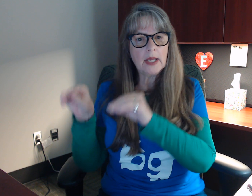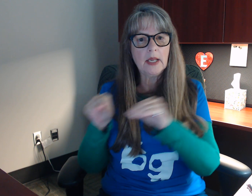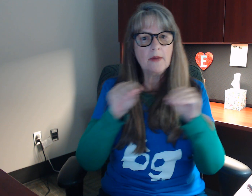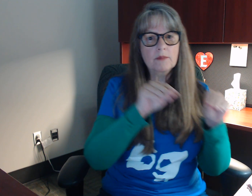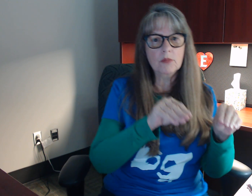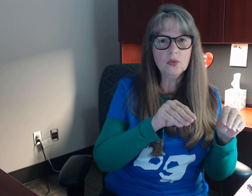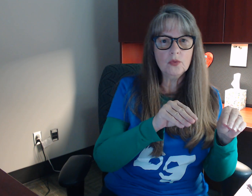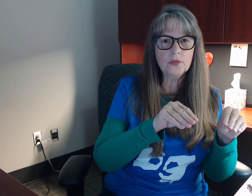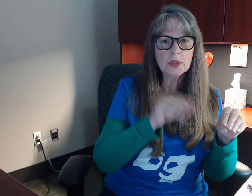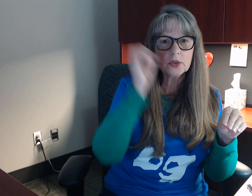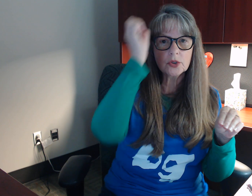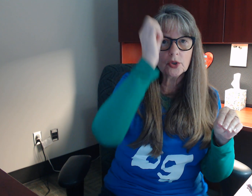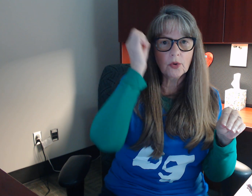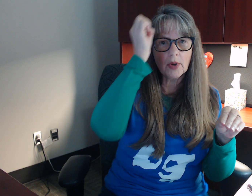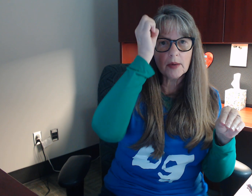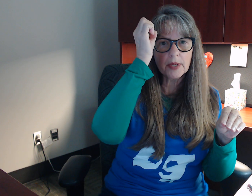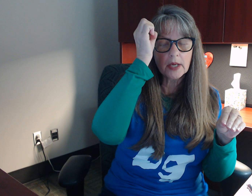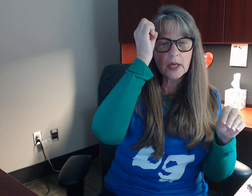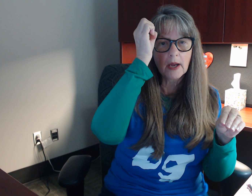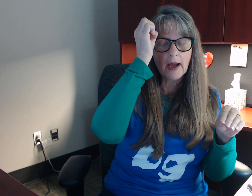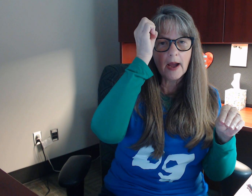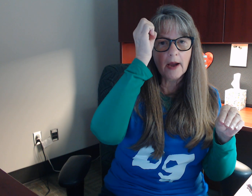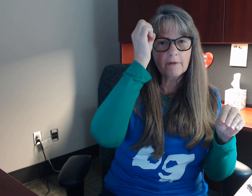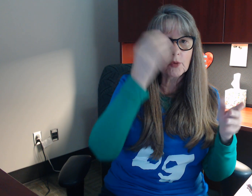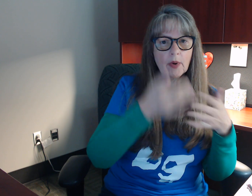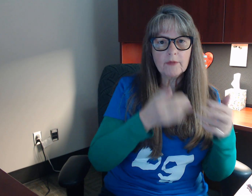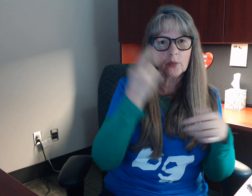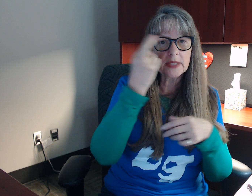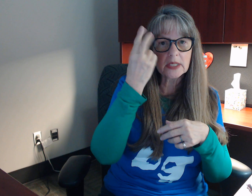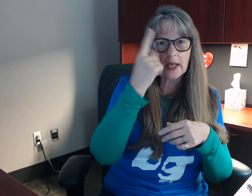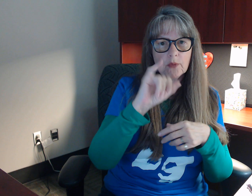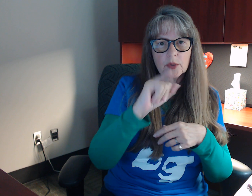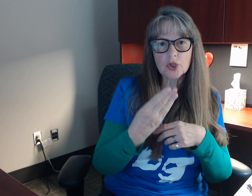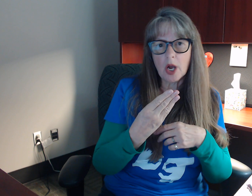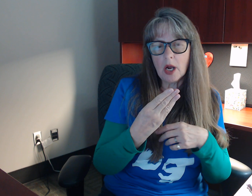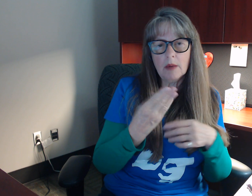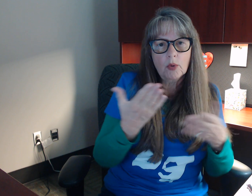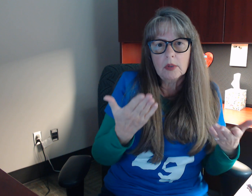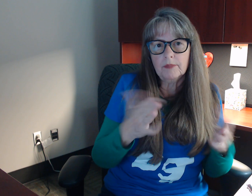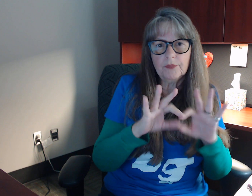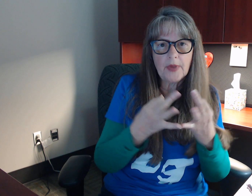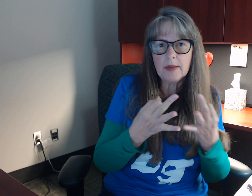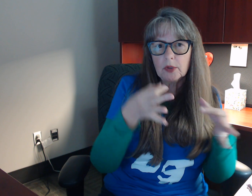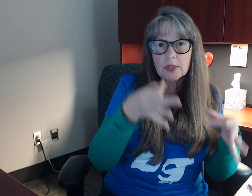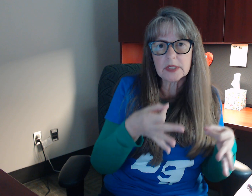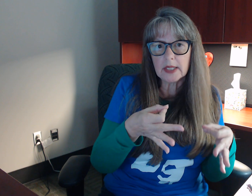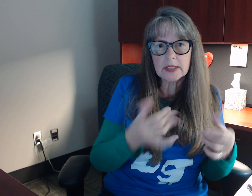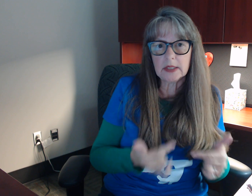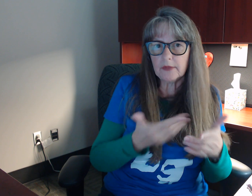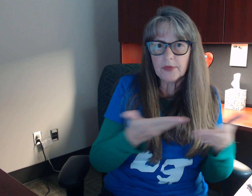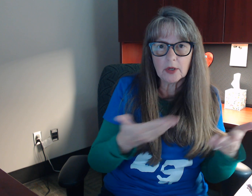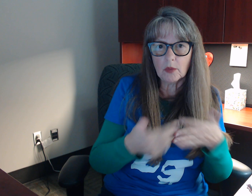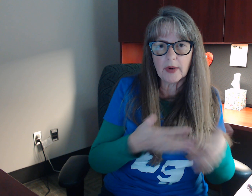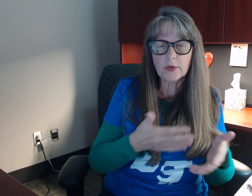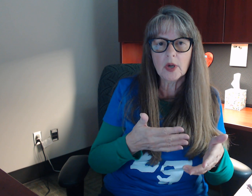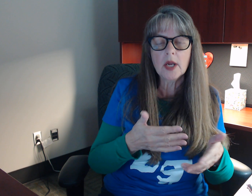have moved to Europe for whatever reason, like for a job or family, or decided to live there or whatever.